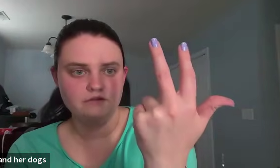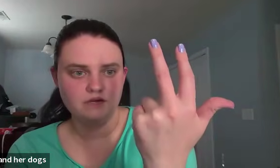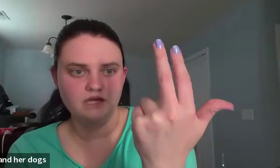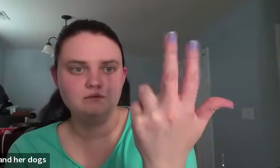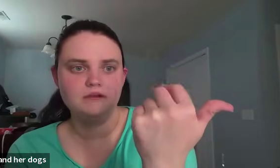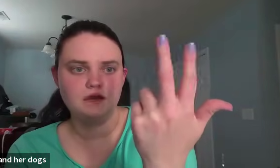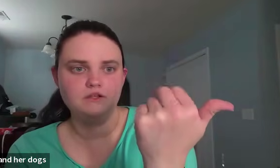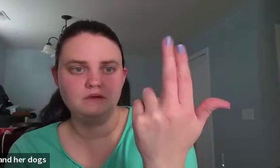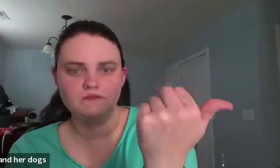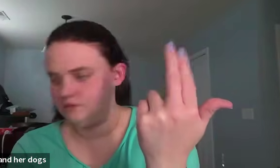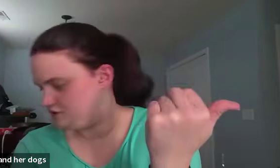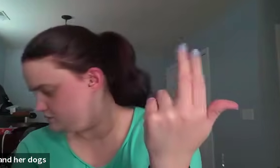our 3, but now you make the motion.